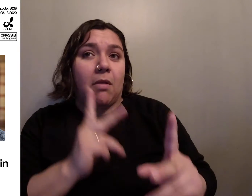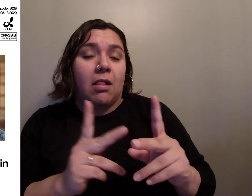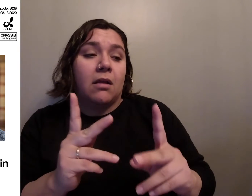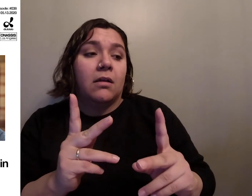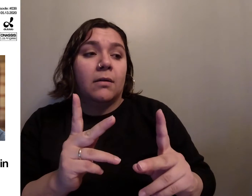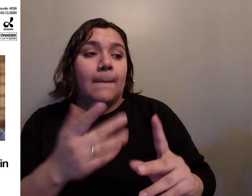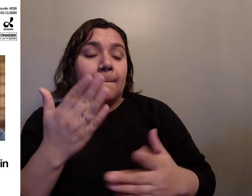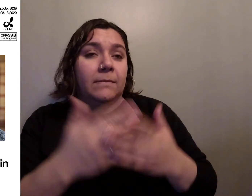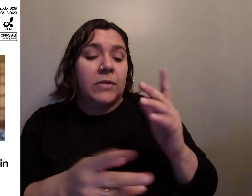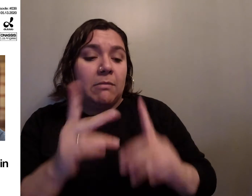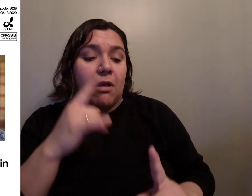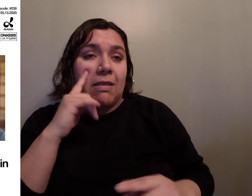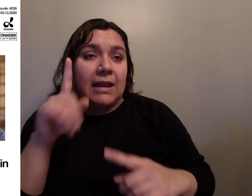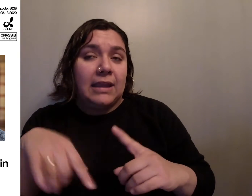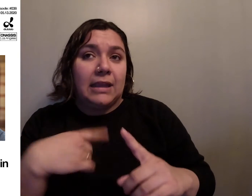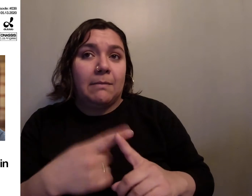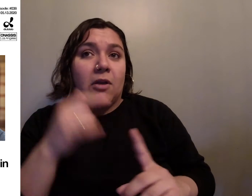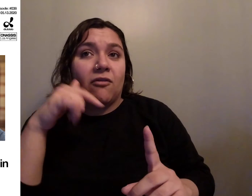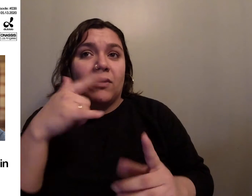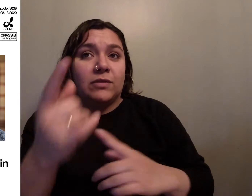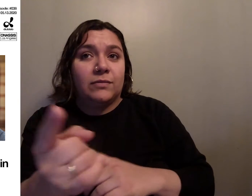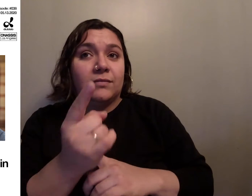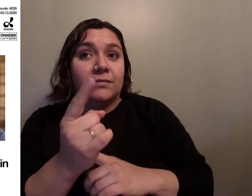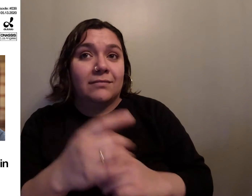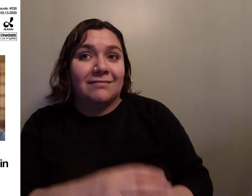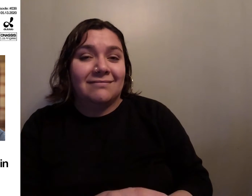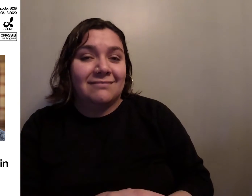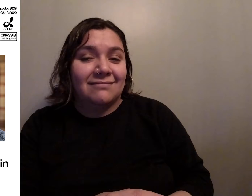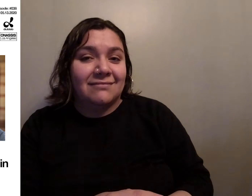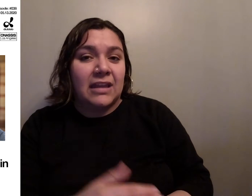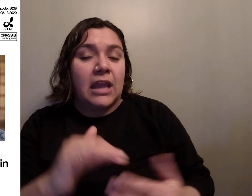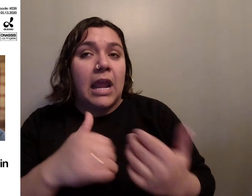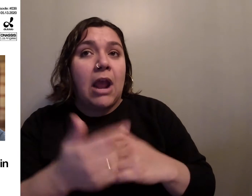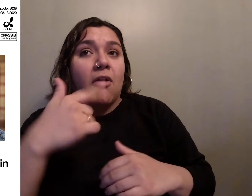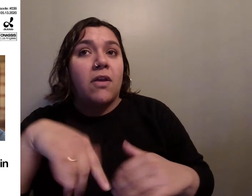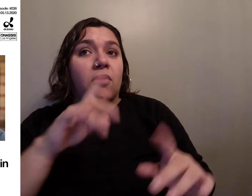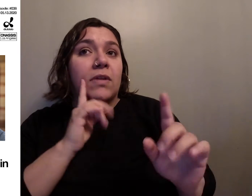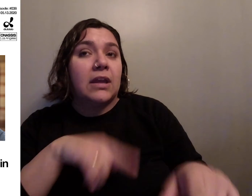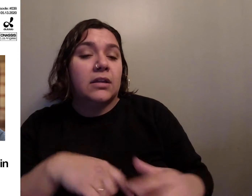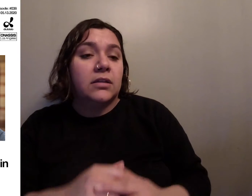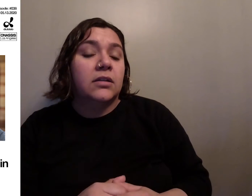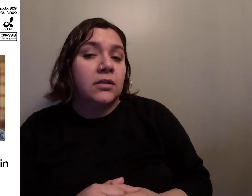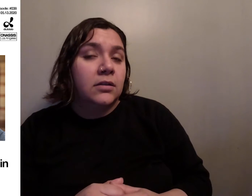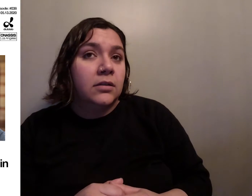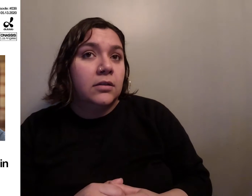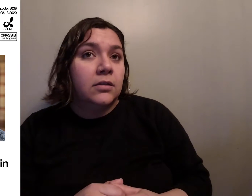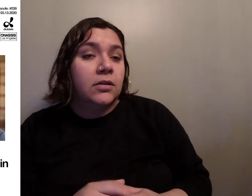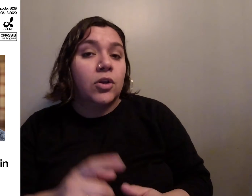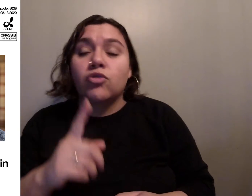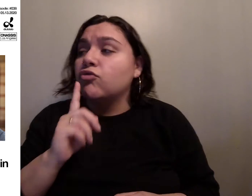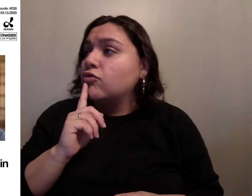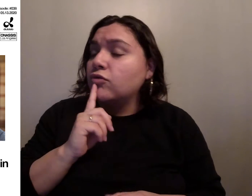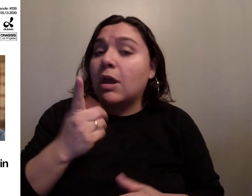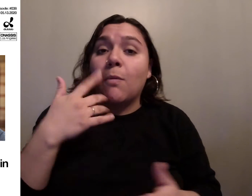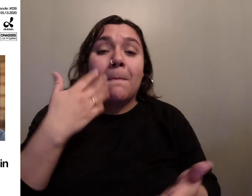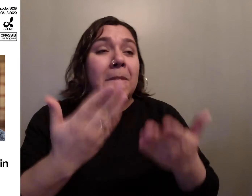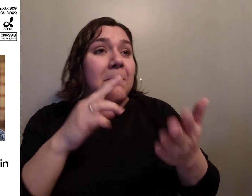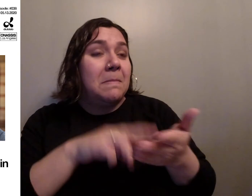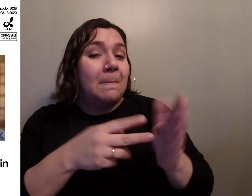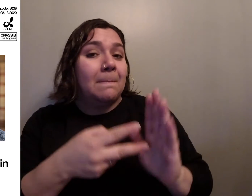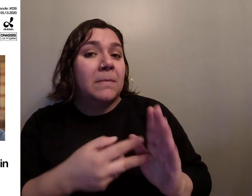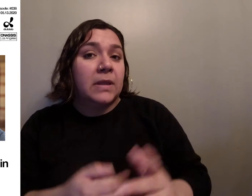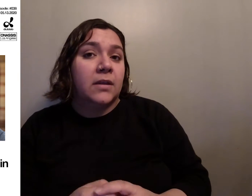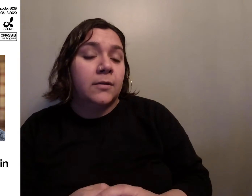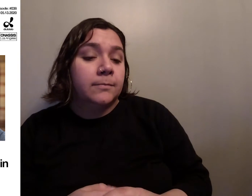I suppose, what some people are thinking about in this moment and how they are